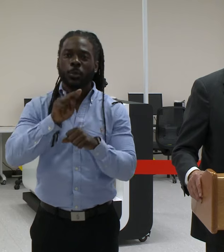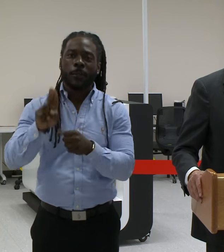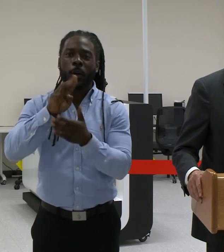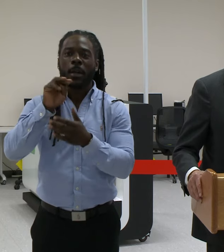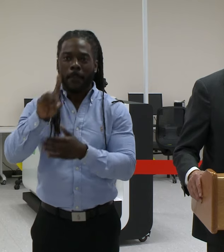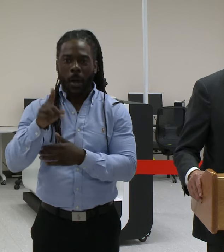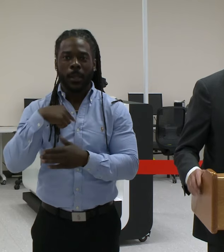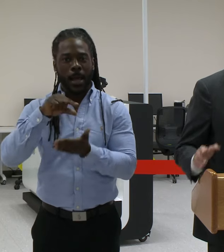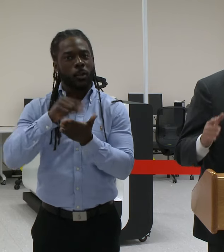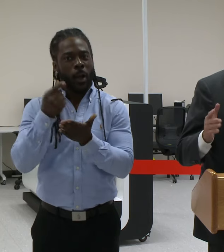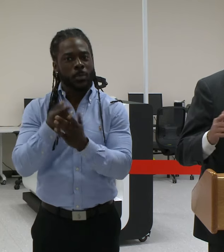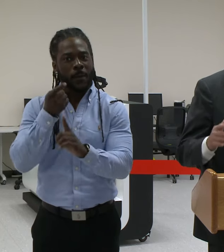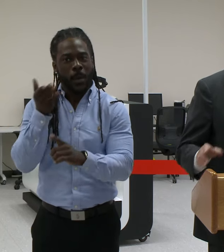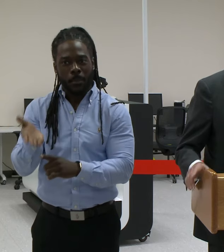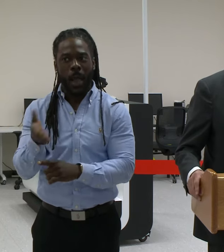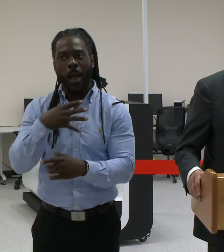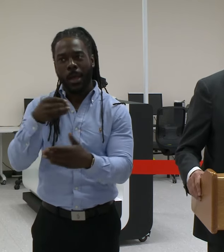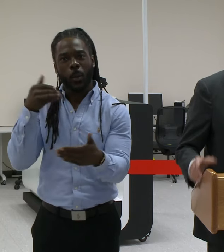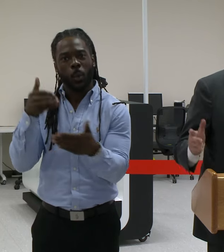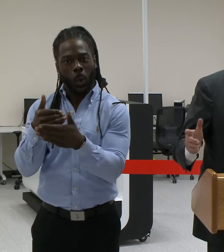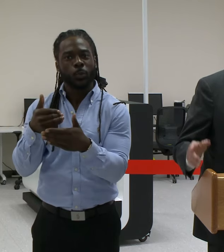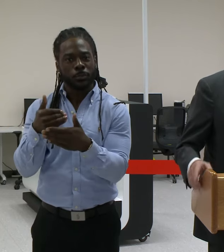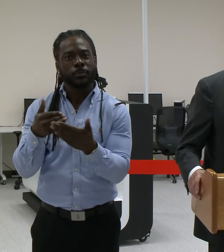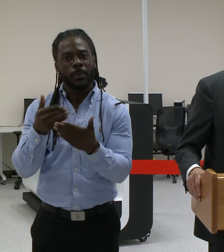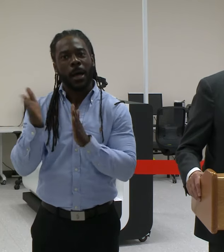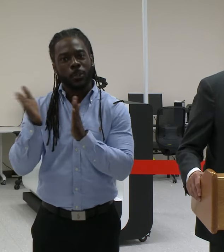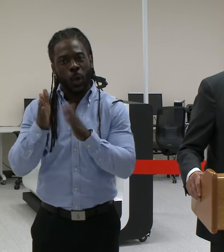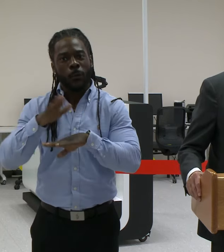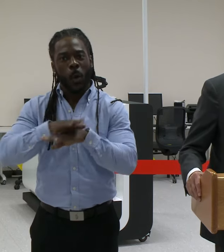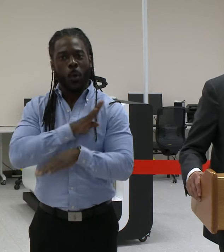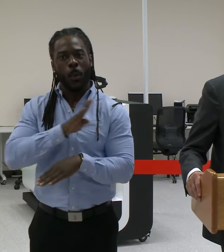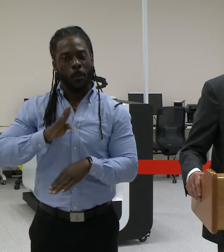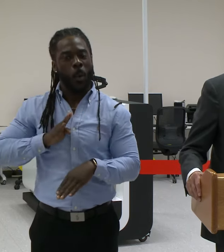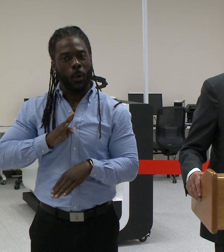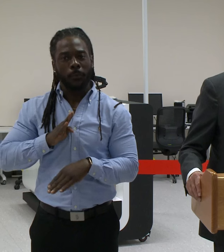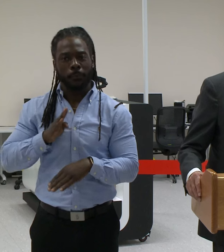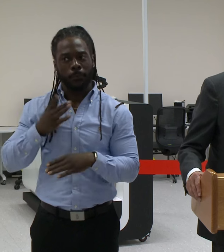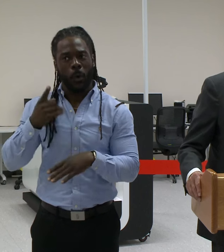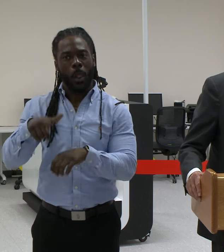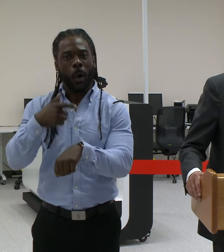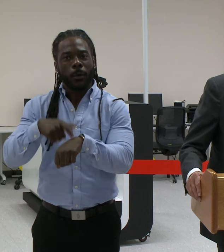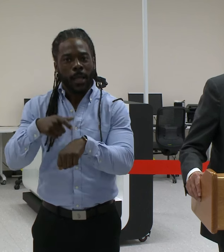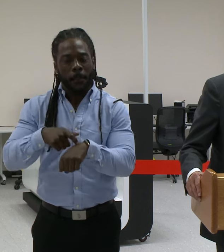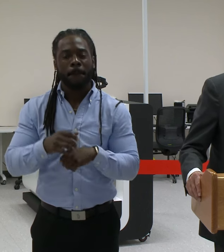I'm a graduate of the university and very close to it, and served on the Board of Regents for a while.